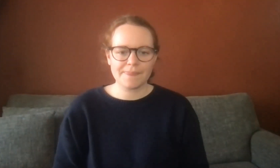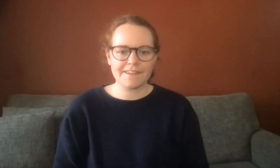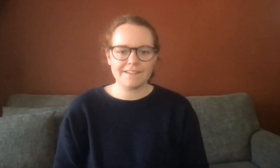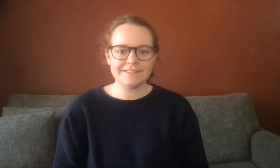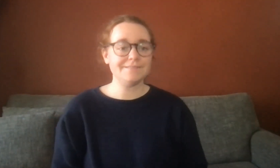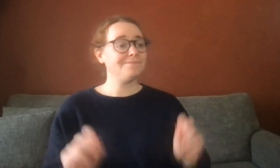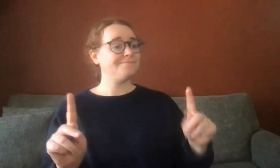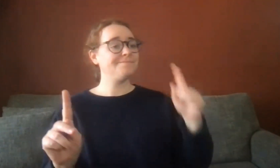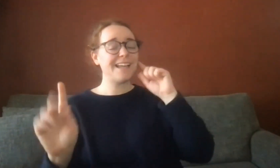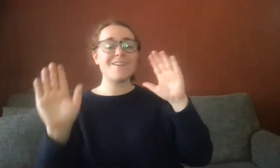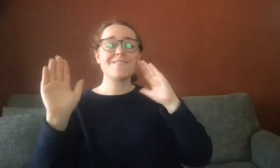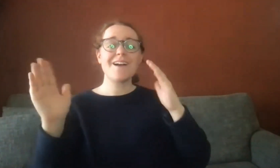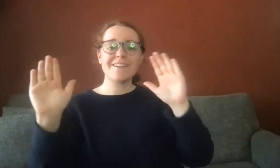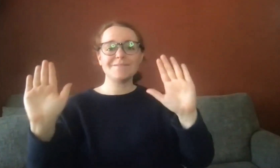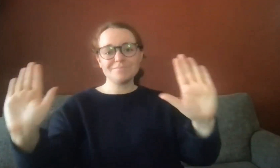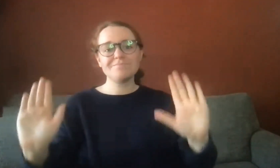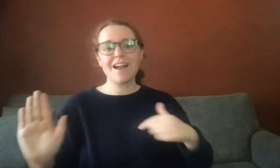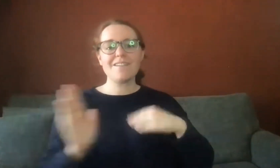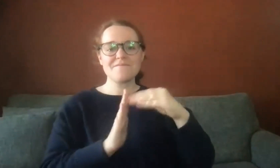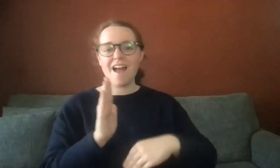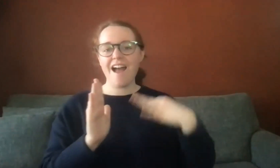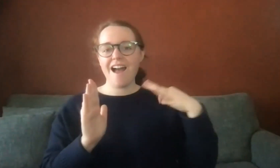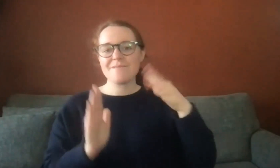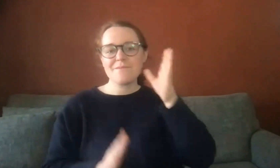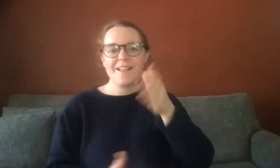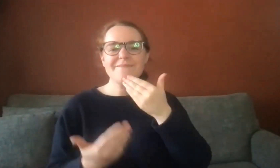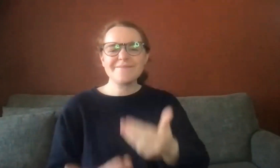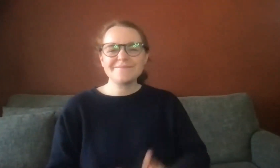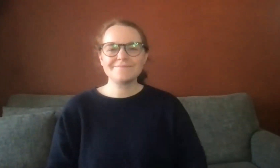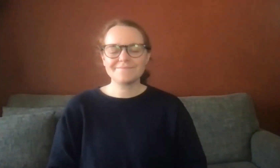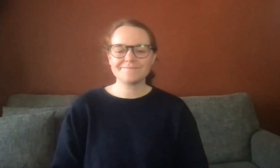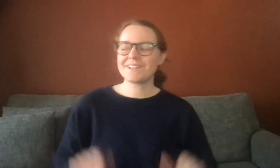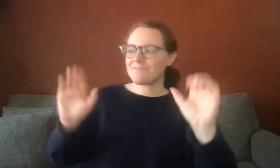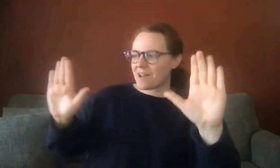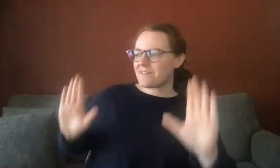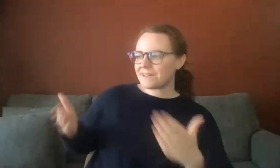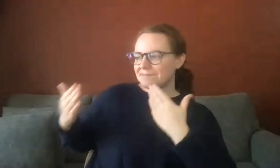Okay, that sounds good. I'll do the applications. Thank you. Wonderful. Thanks, Shelley.